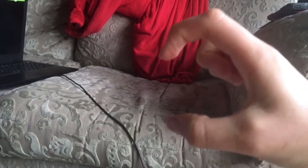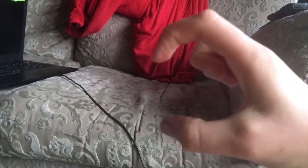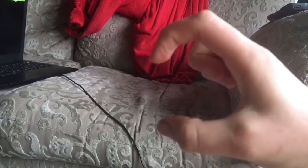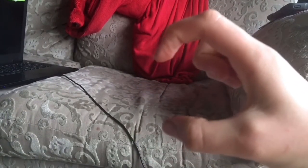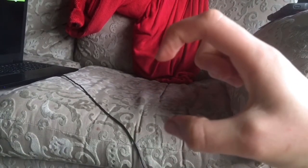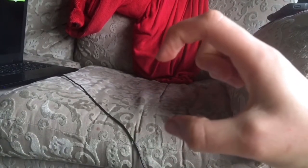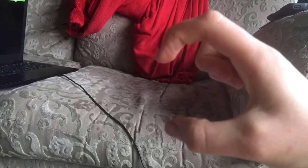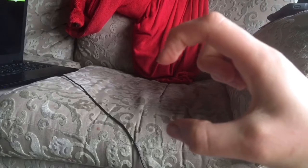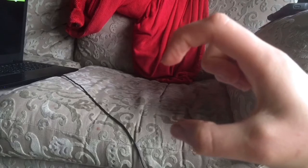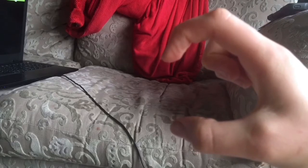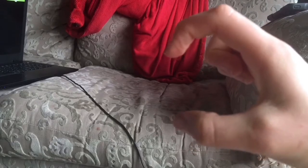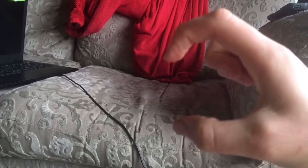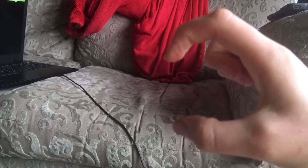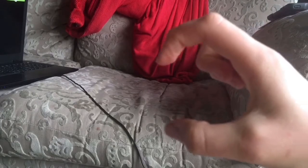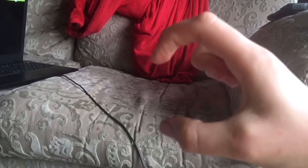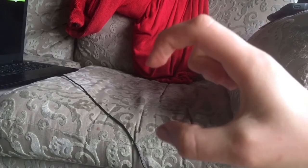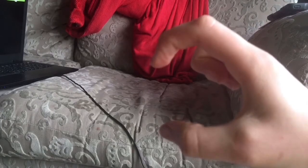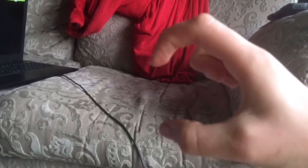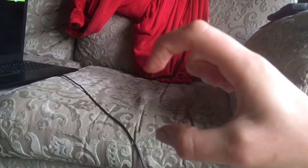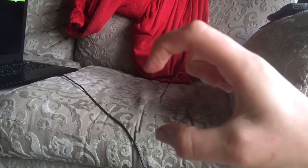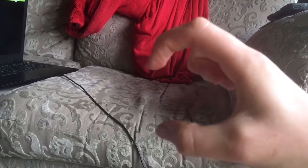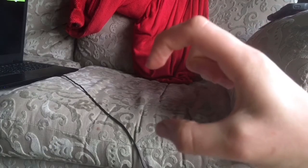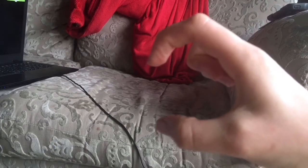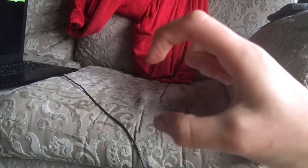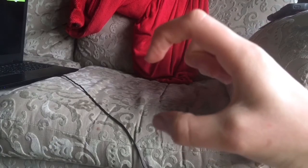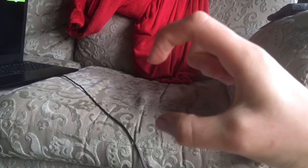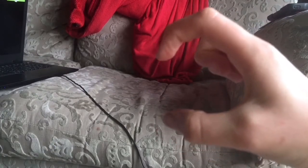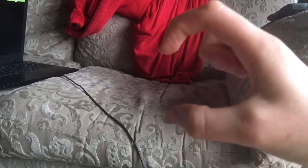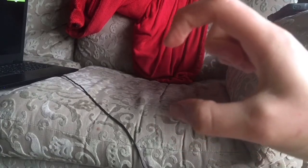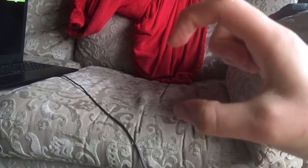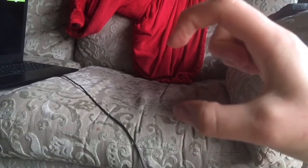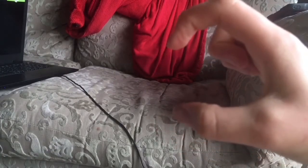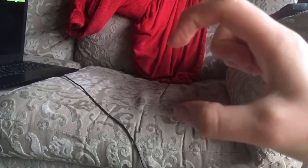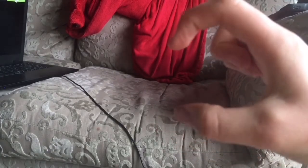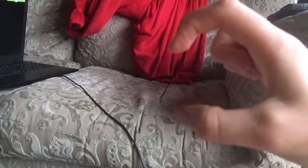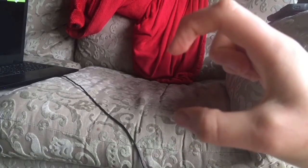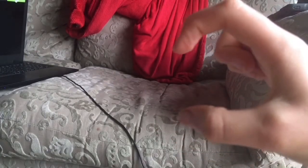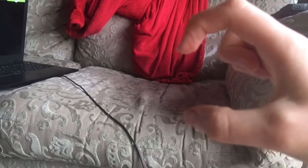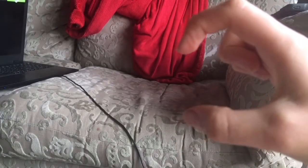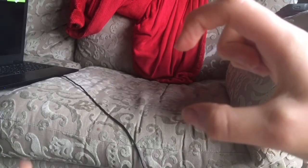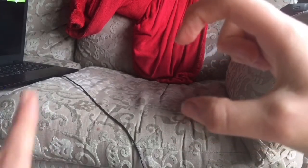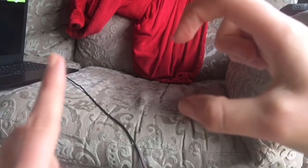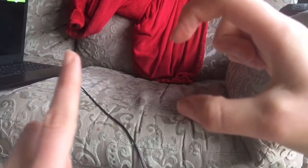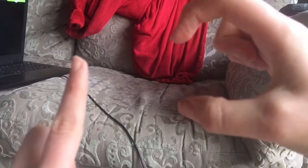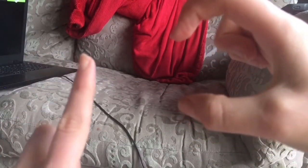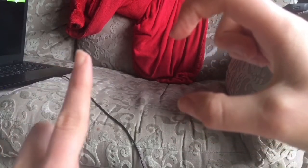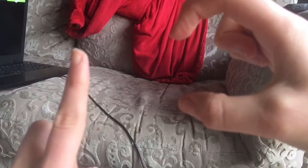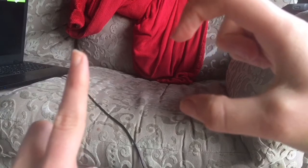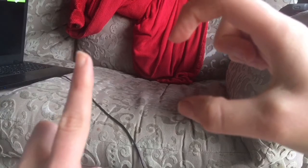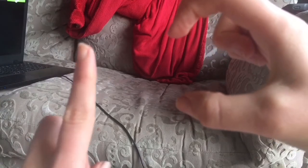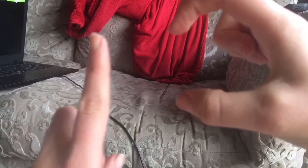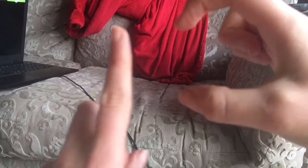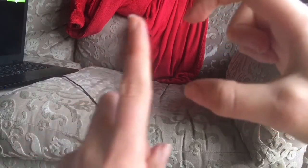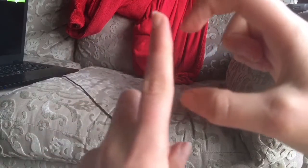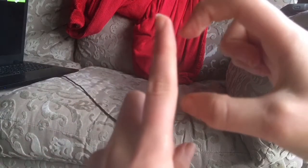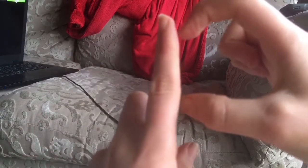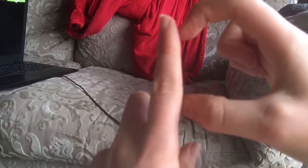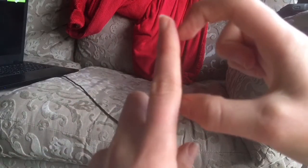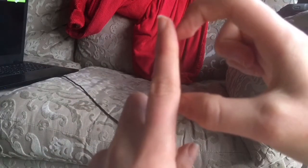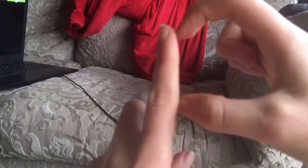for everyone else, it'll look like a real C. Then to do D, we're going to get our left pointing finger, and then we're just